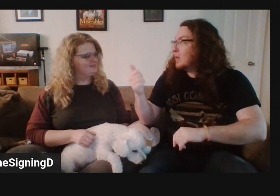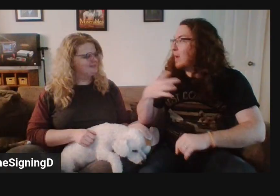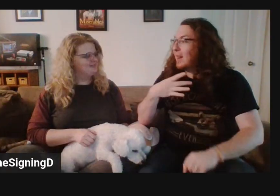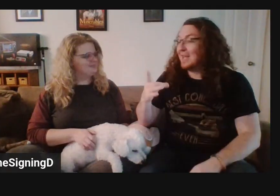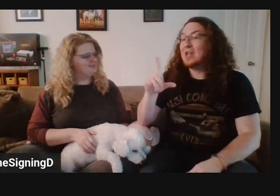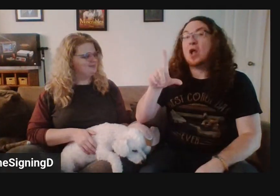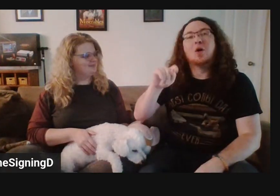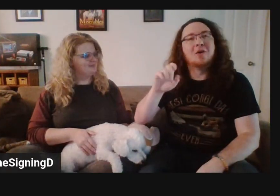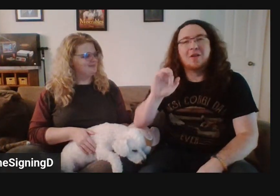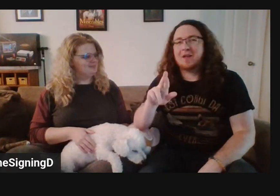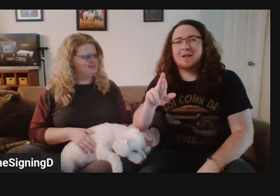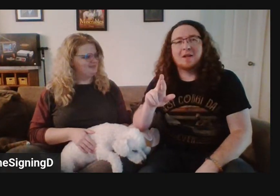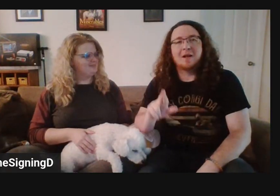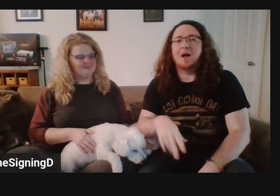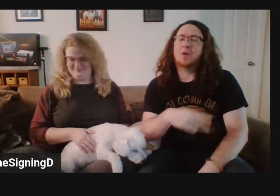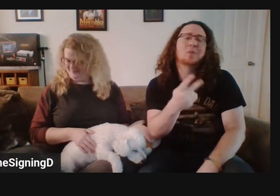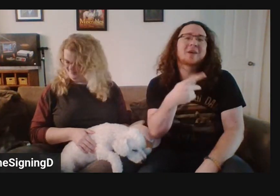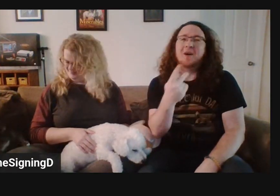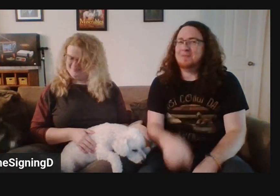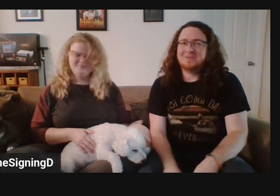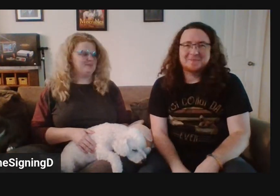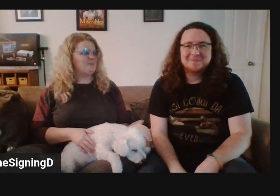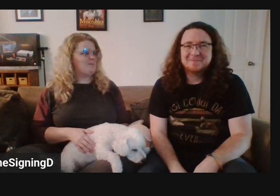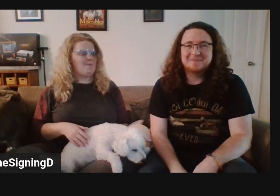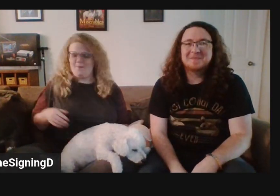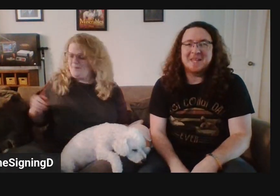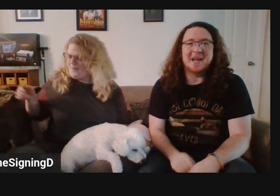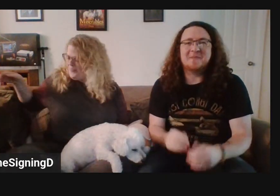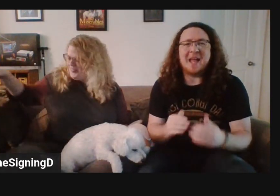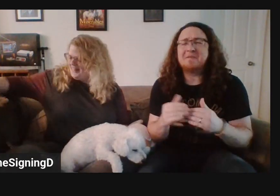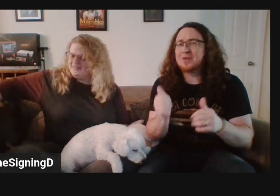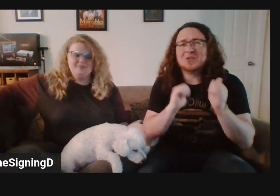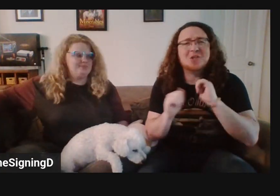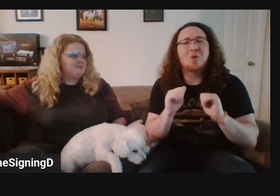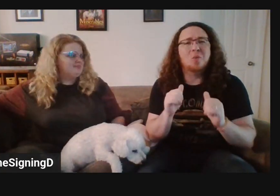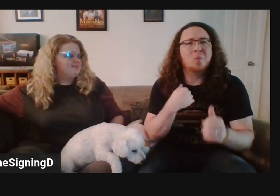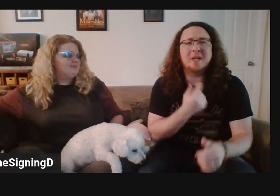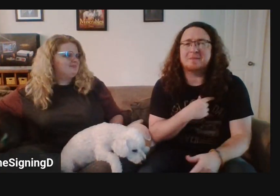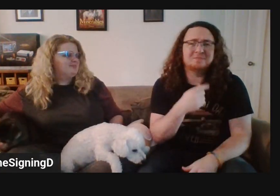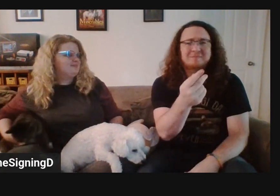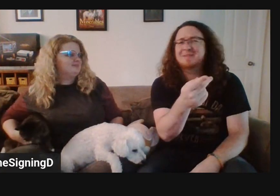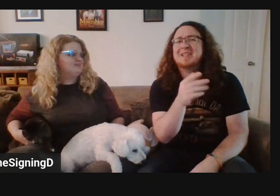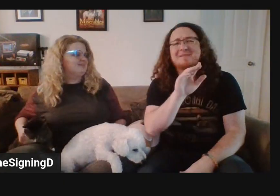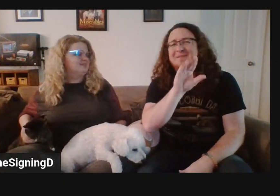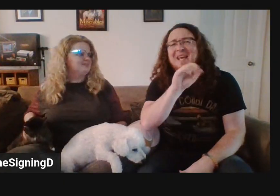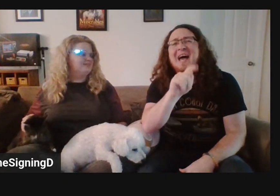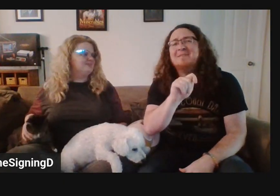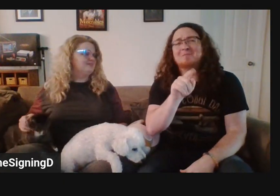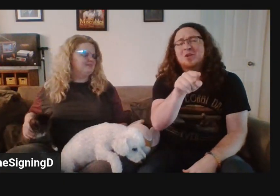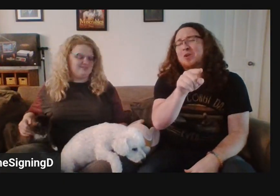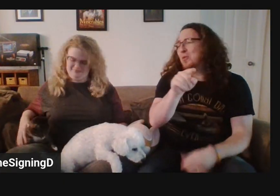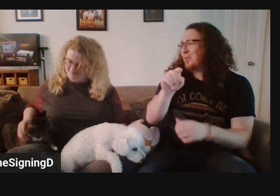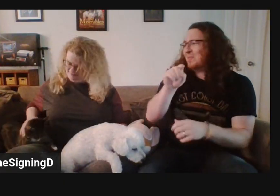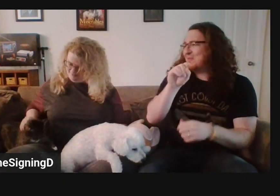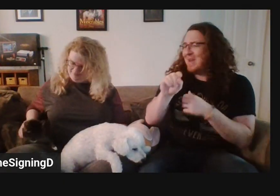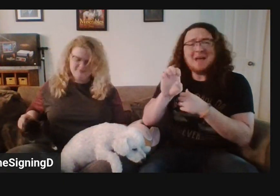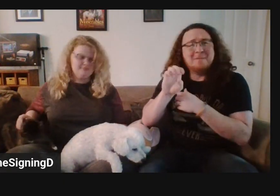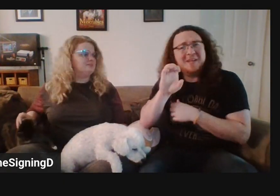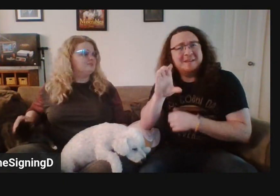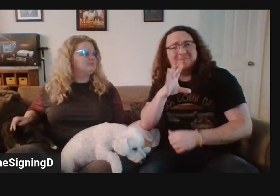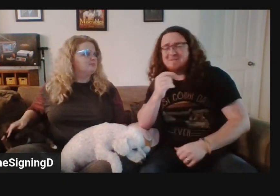of the Rings. Yes. So you enjoy these names. I'm a big fan. So yeah. After the show, Cat,